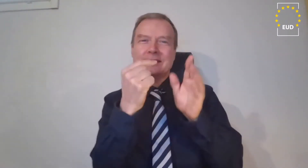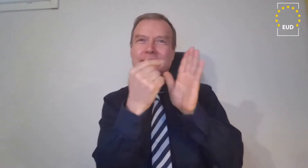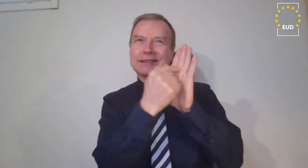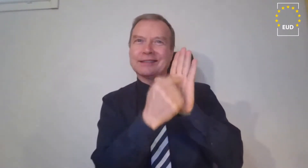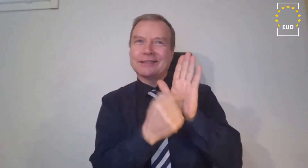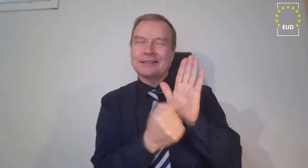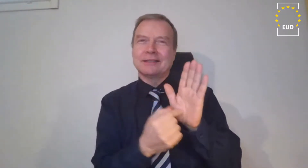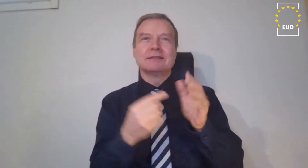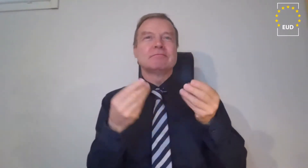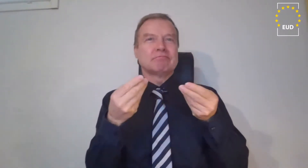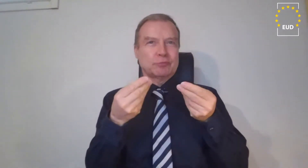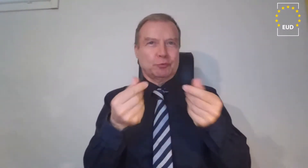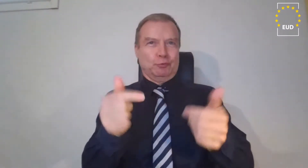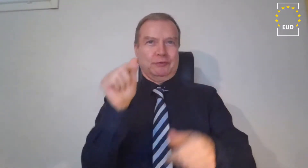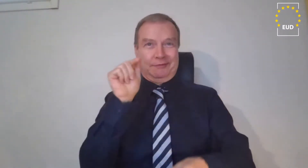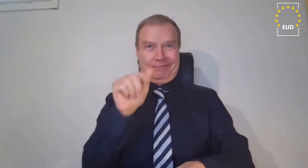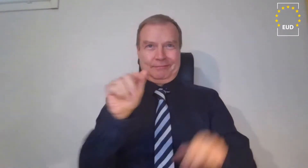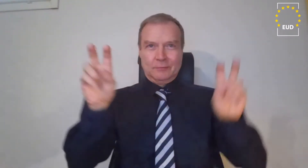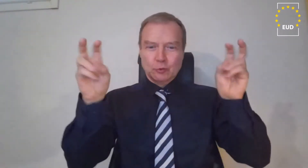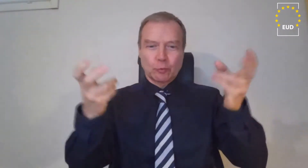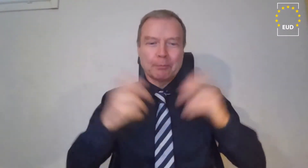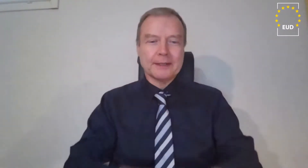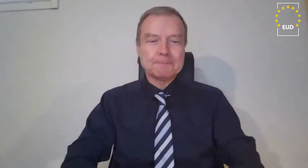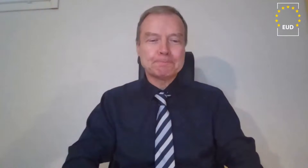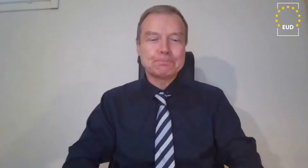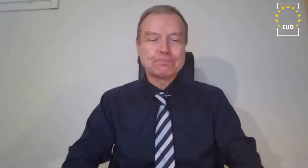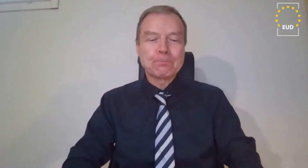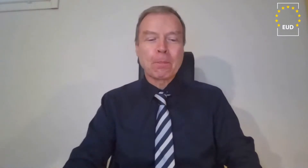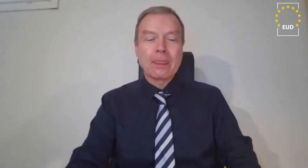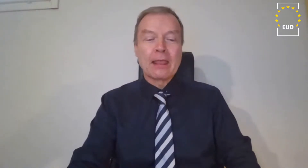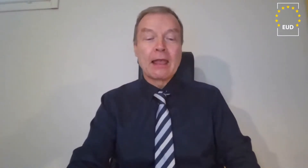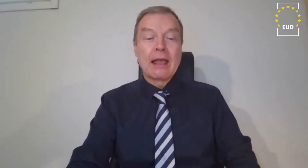We want to share a few best practices with you.